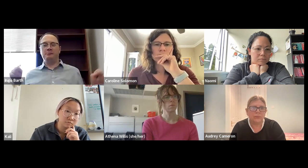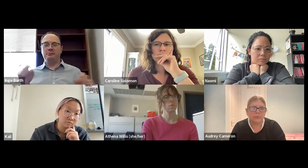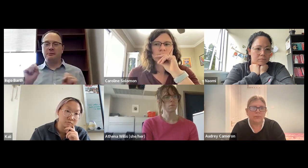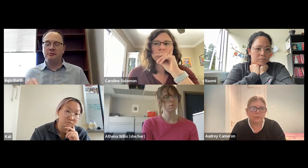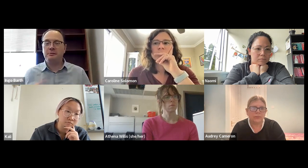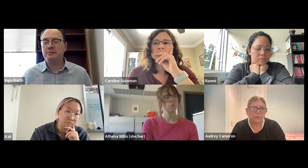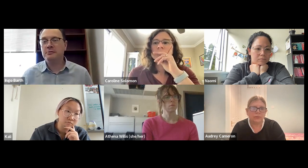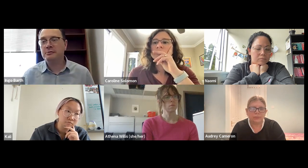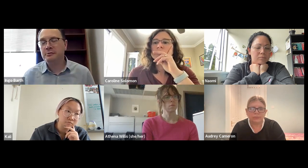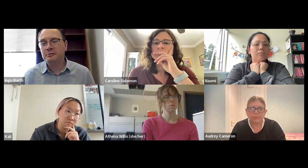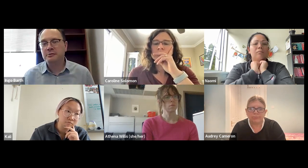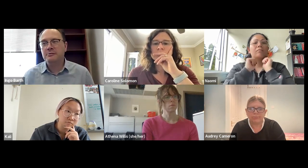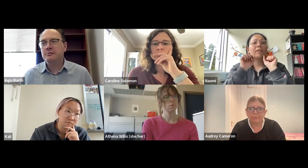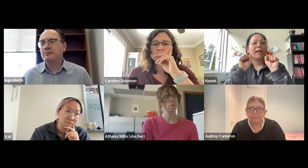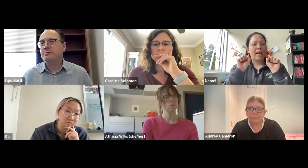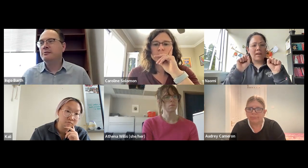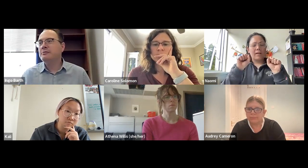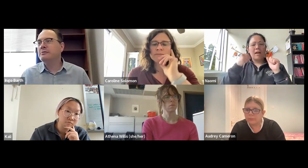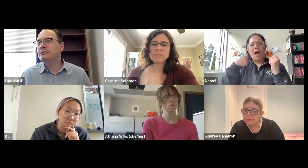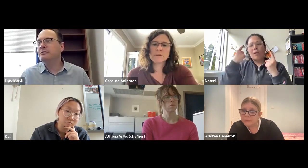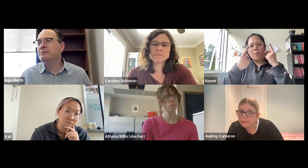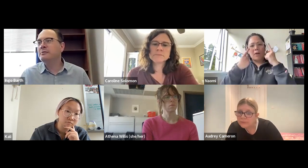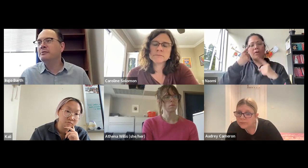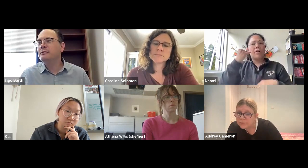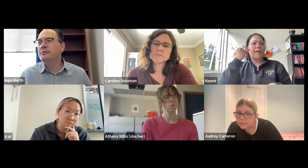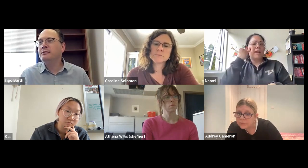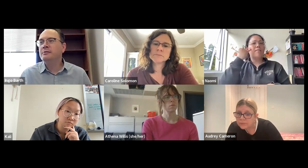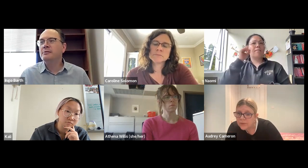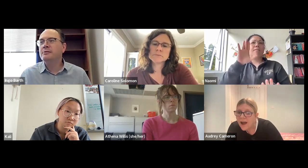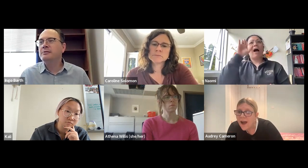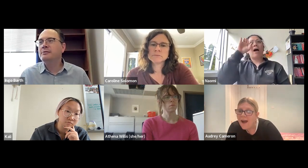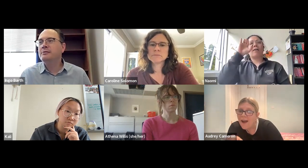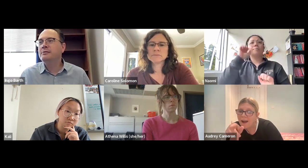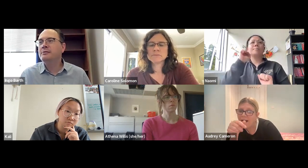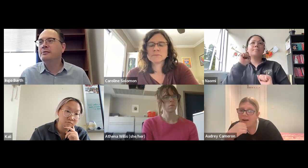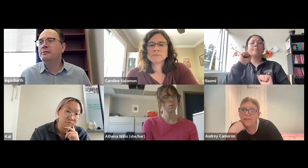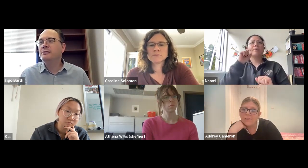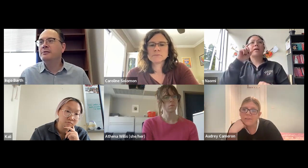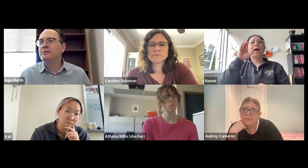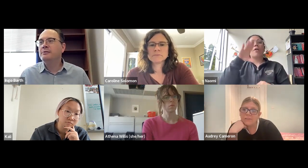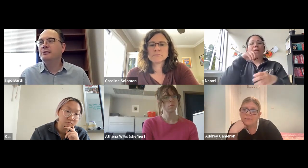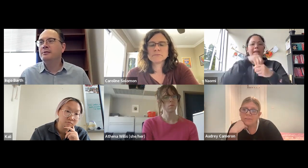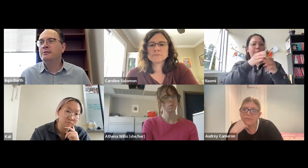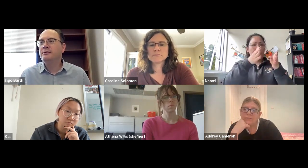place in Rochester, might take place in Germany, but the location of those meetings could vary. One thing that I'm wondering about